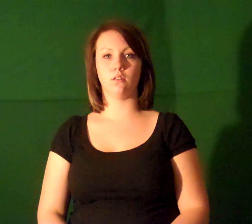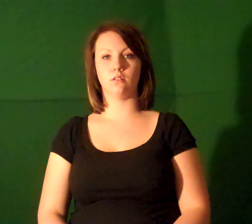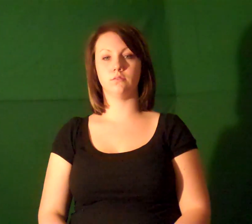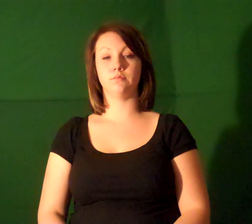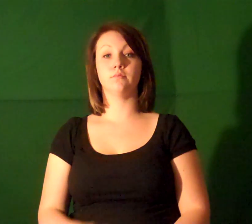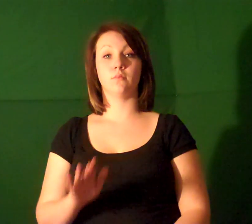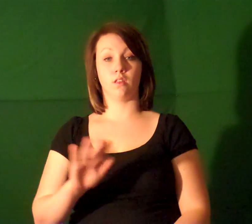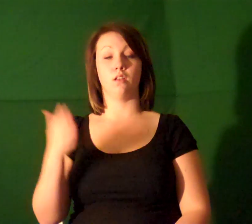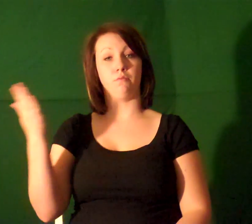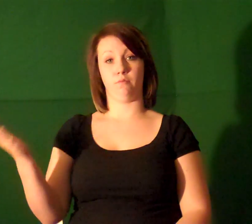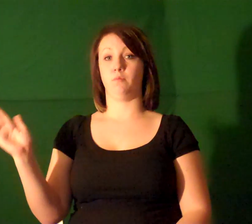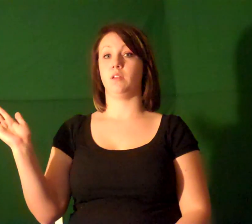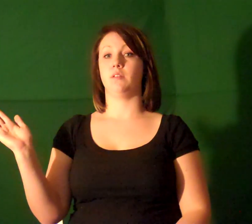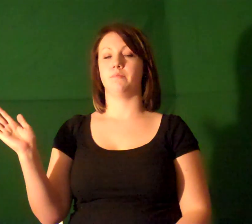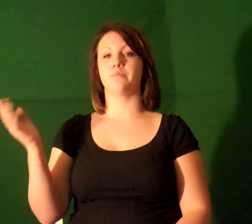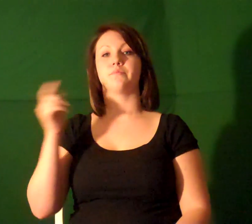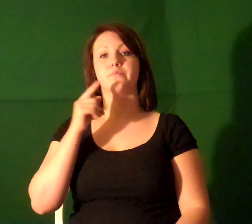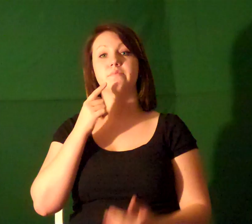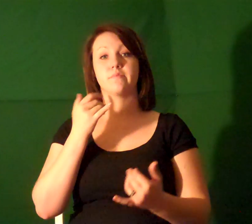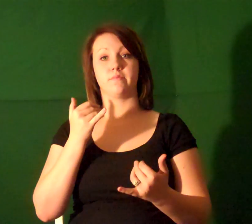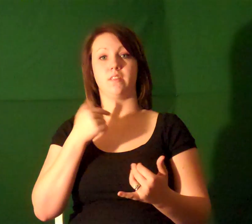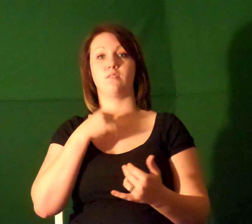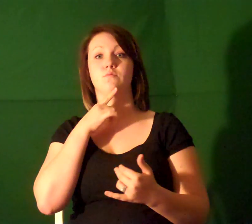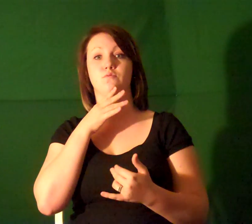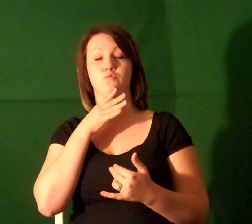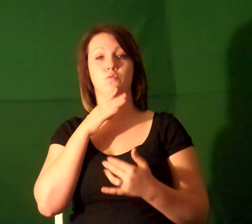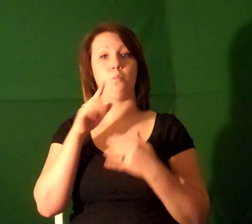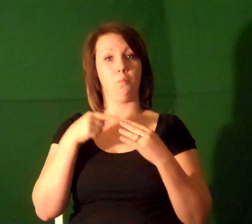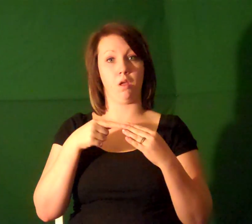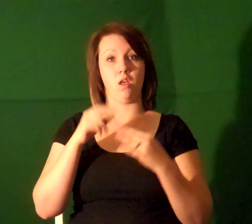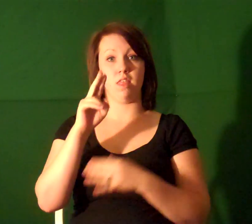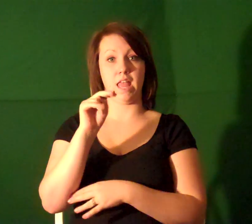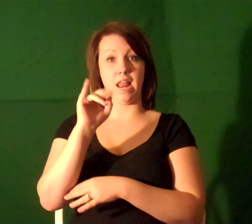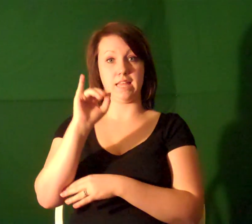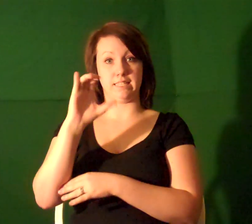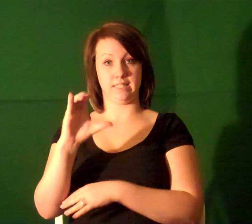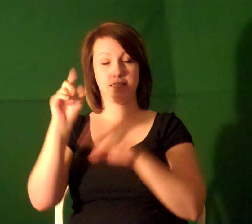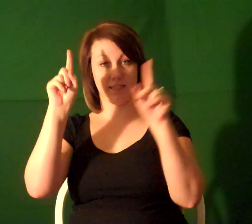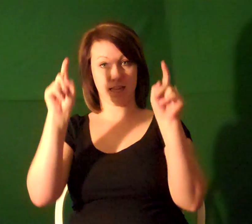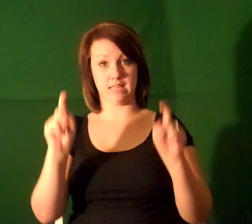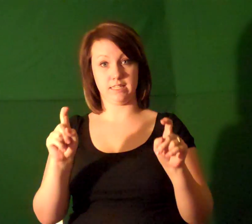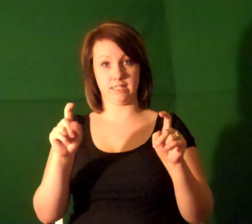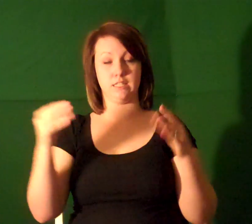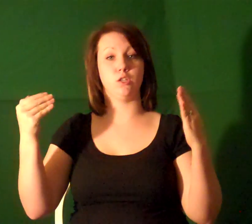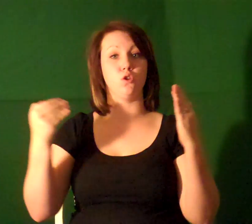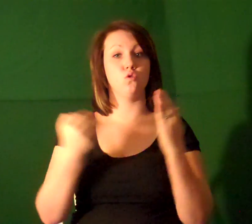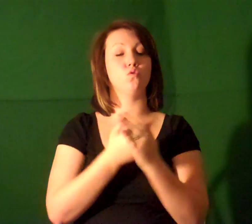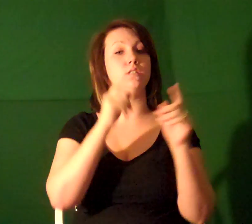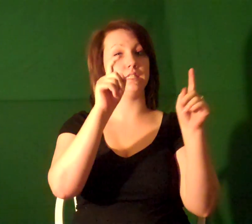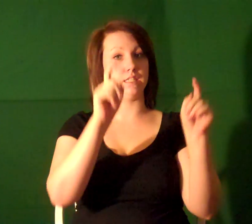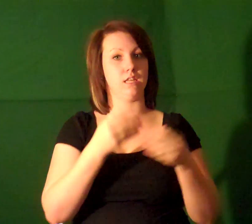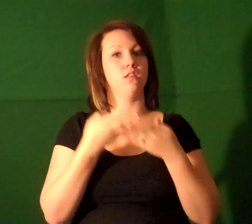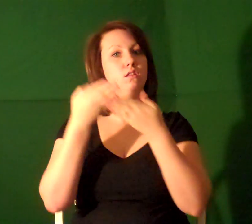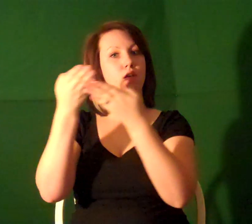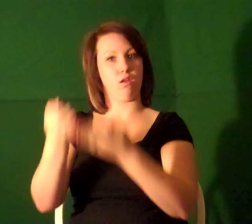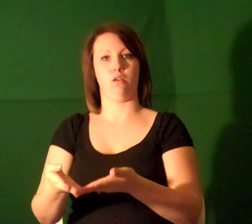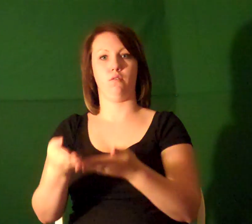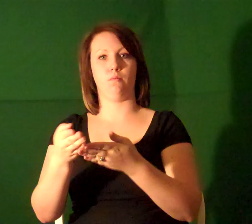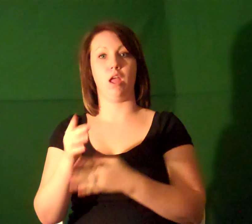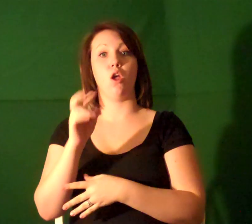Hi everybody, today I'm going to talk to you about the NIC test, which is the newest test that's offered by the Registry of Interpreters for the